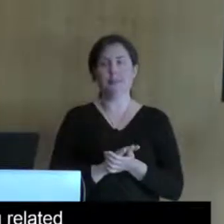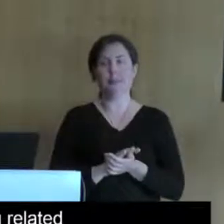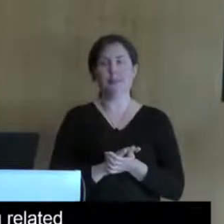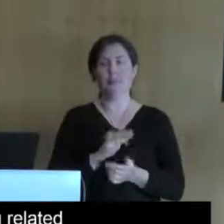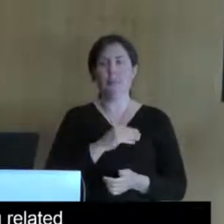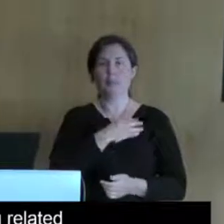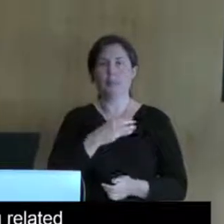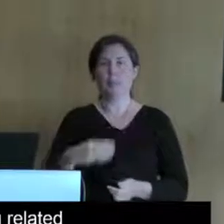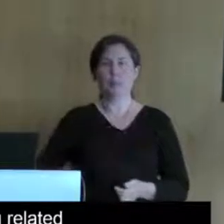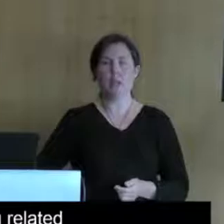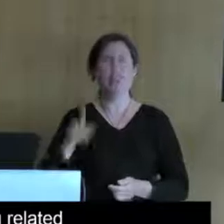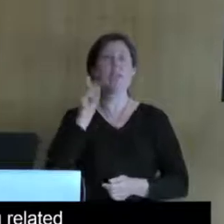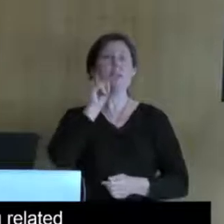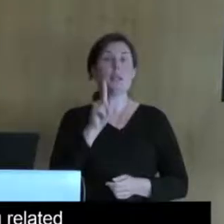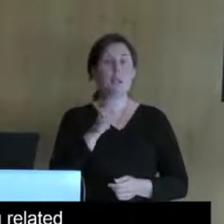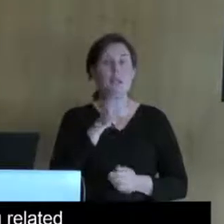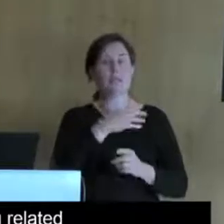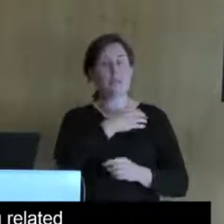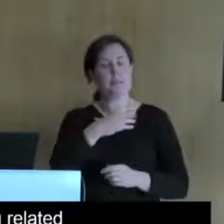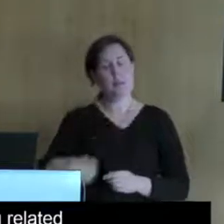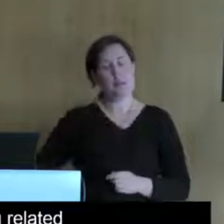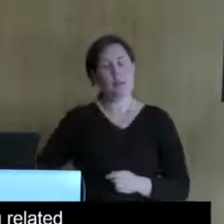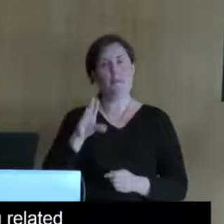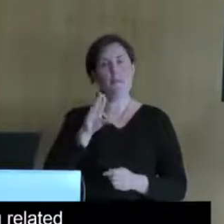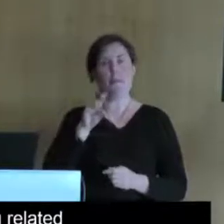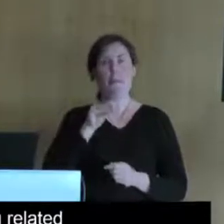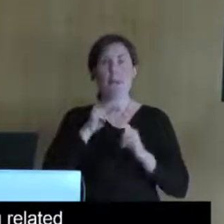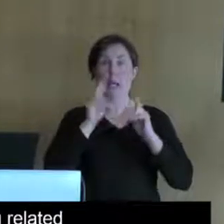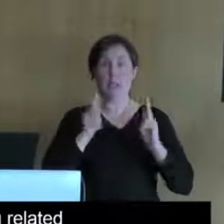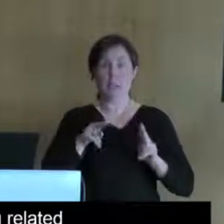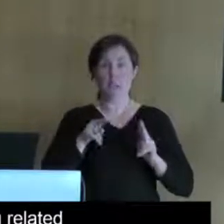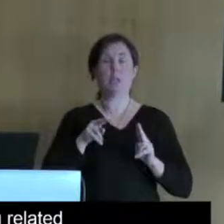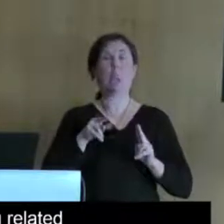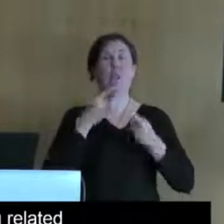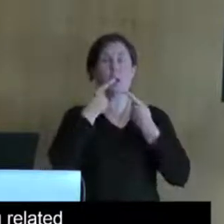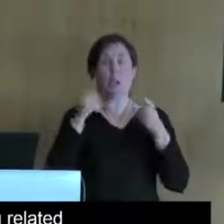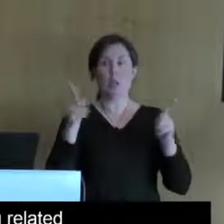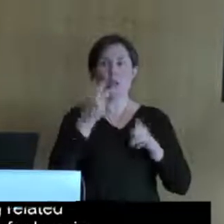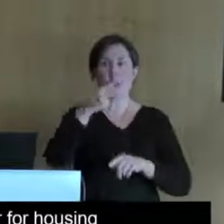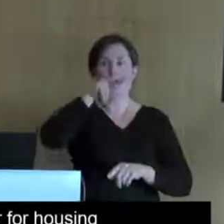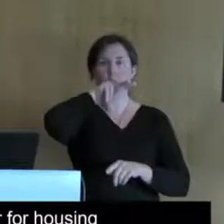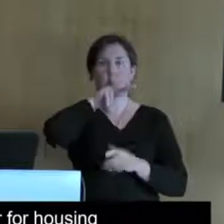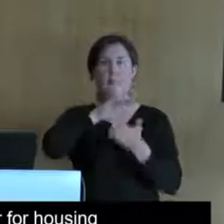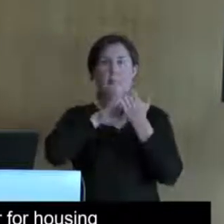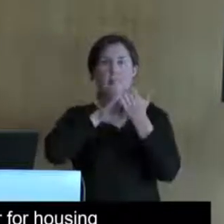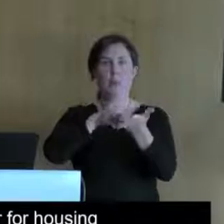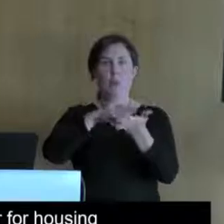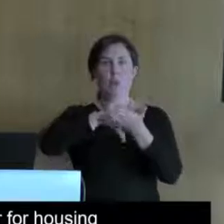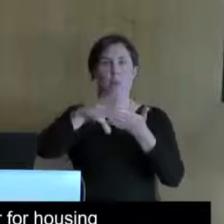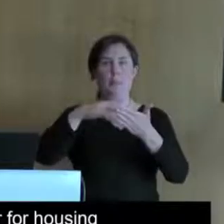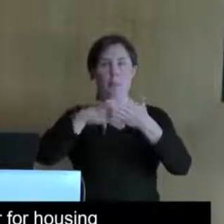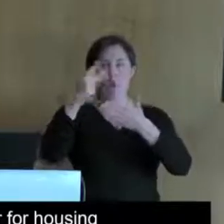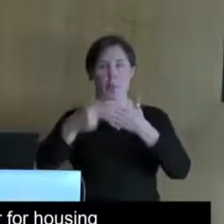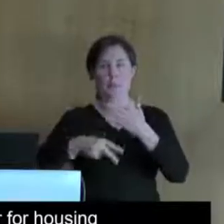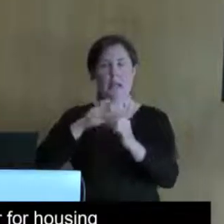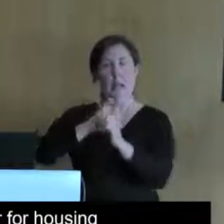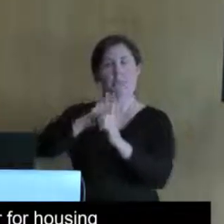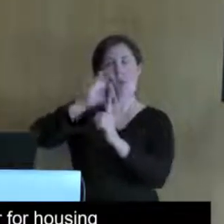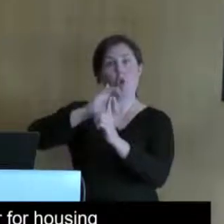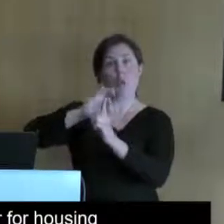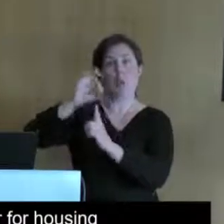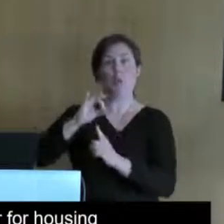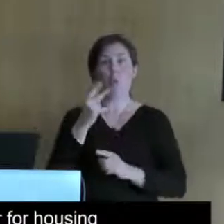government before Christmas. It might be a Christmas present for all of us, with some housing related